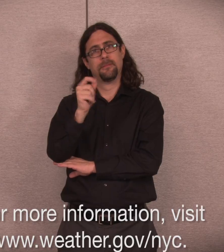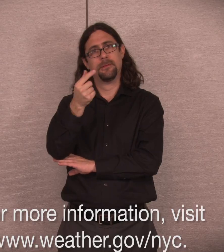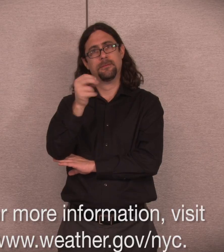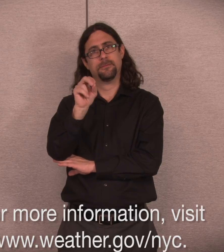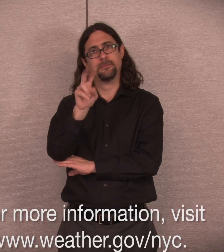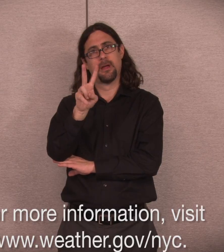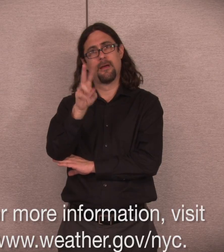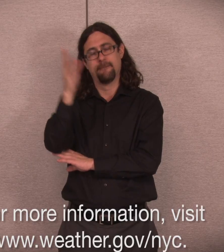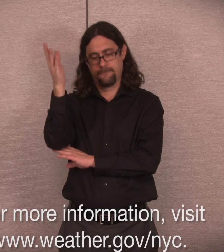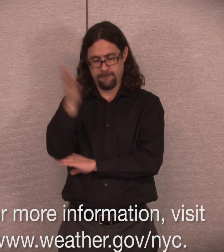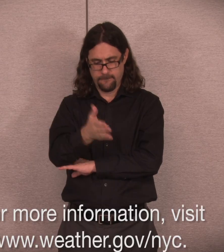www.weather.gov/NYC.